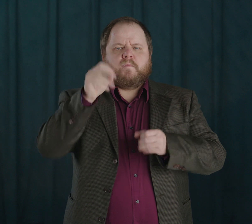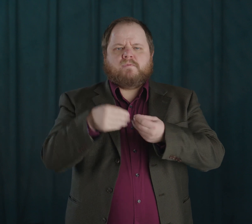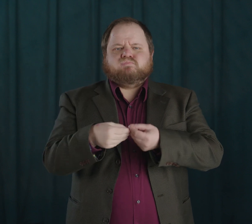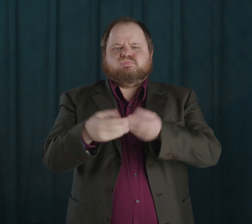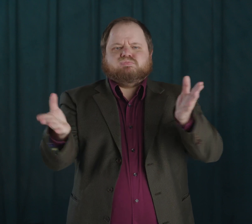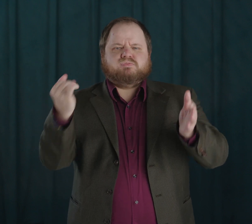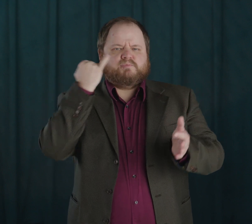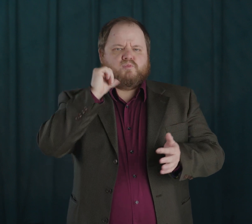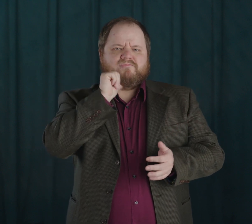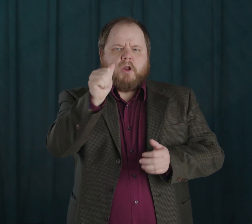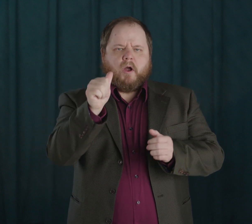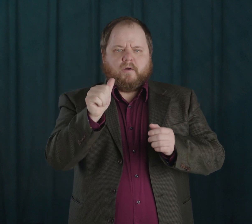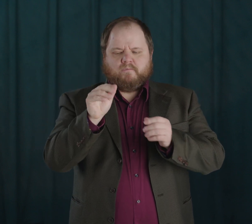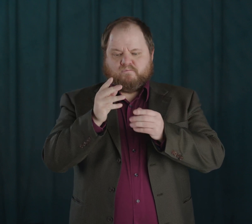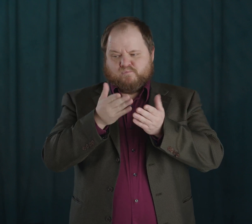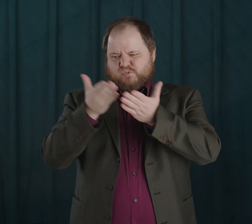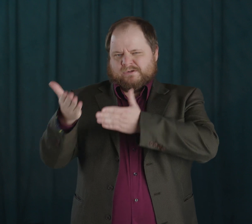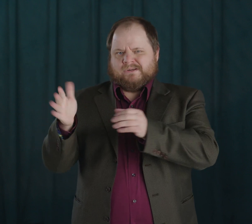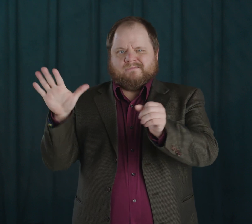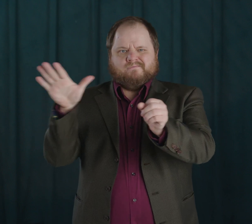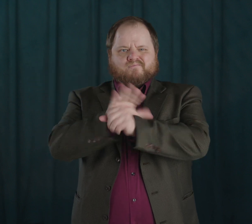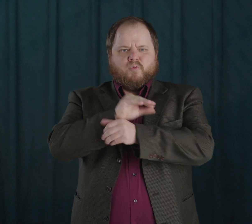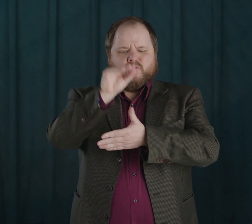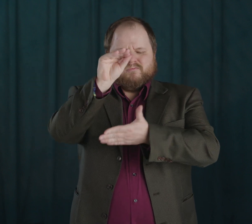bring the completed forms with you.